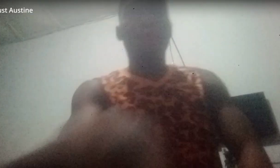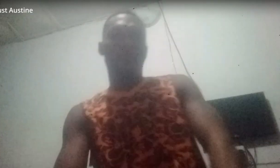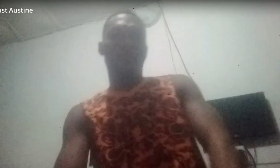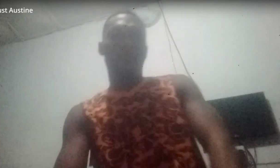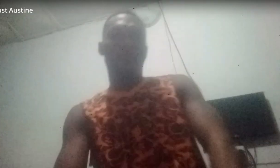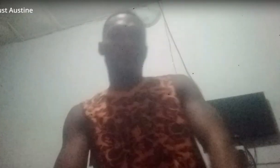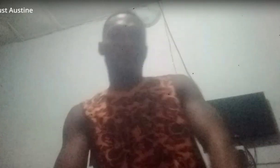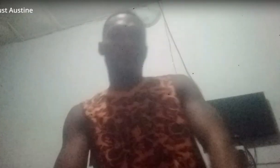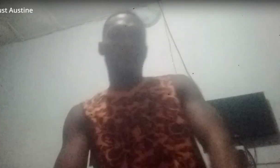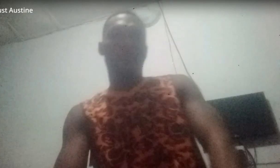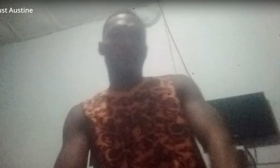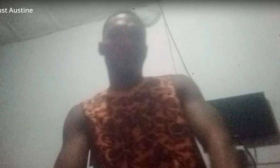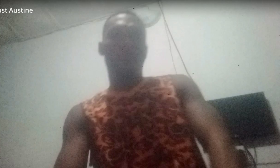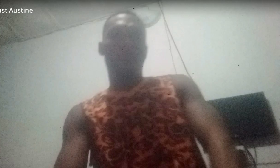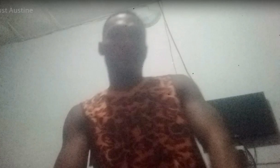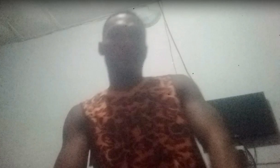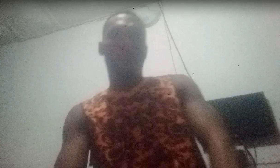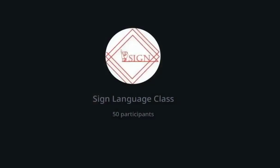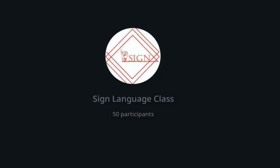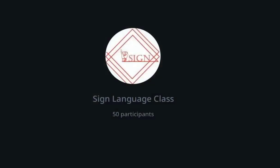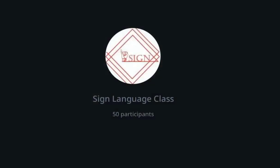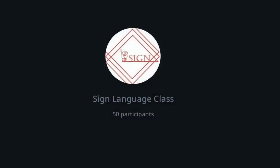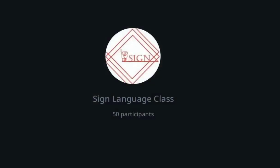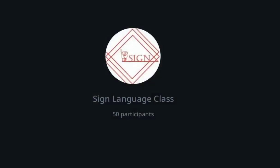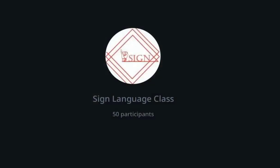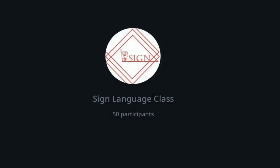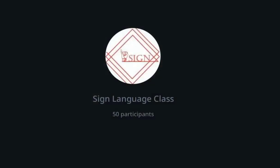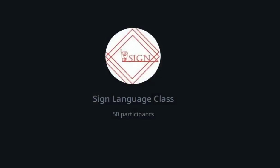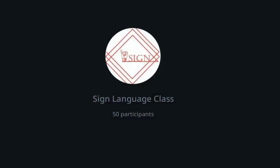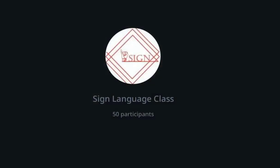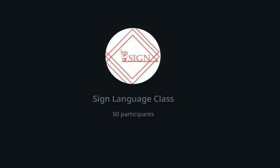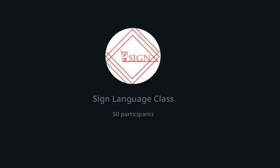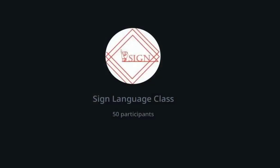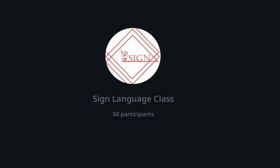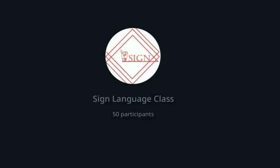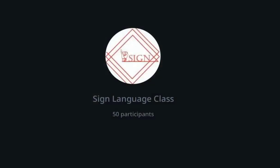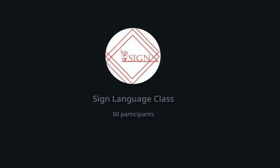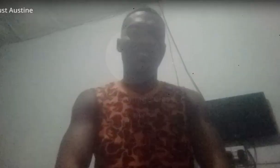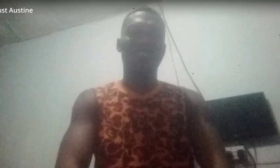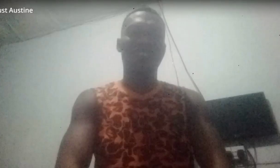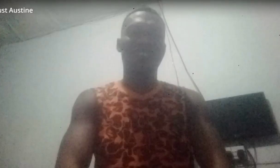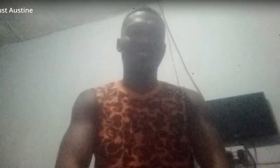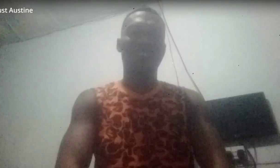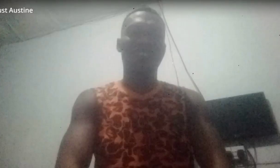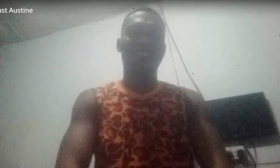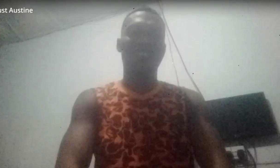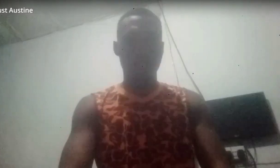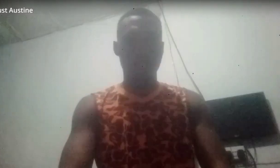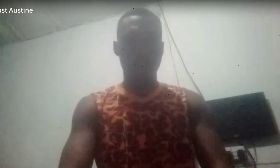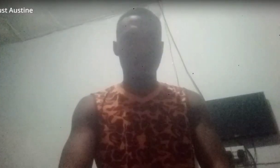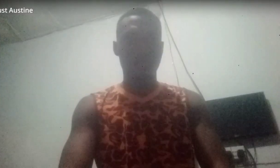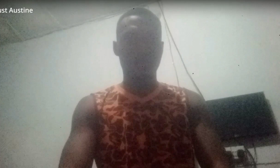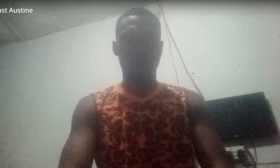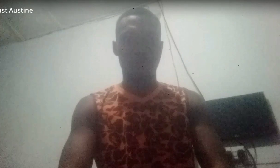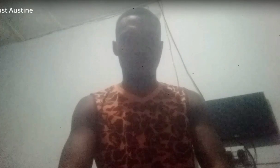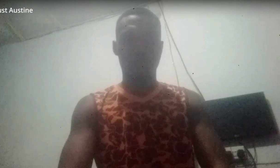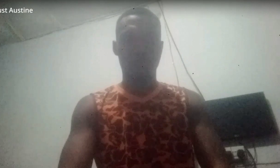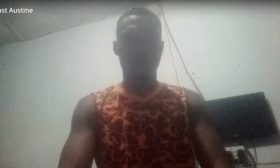Sorry, just hold on a bit. Your video is still blurry. We can't see you yet. I can't see you yet, at least.